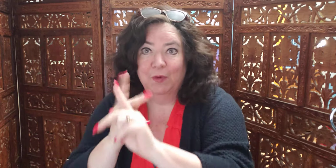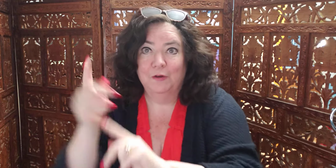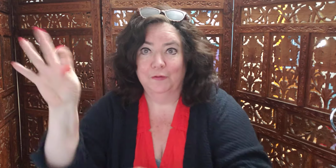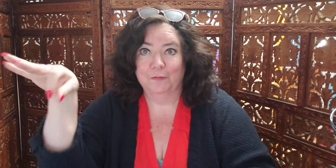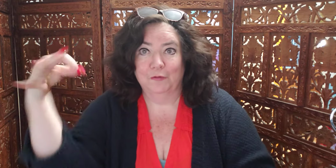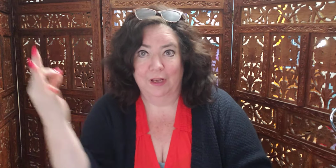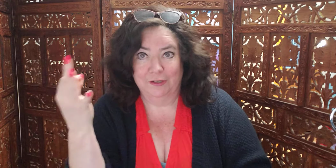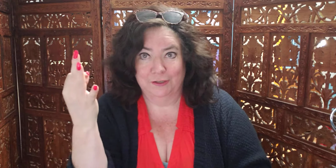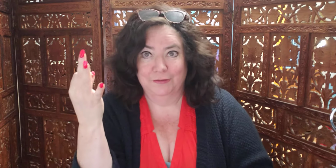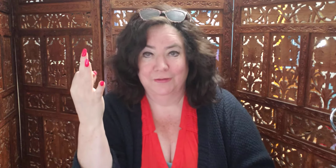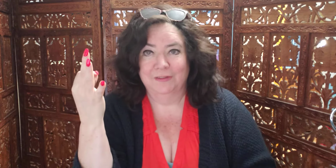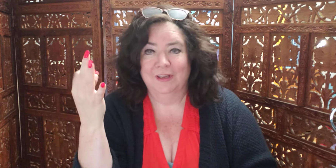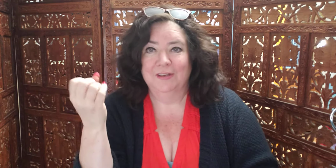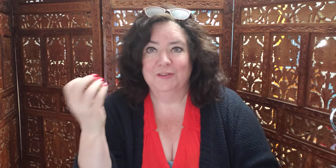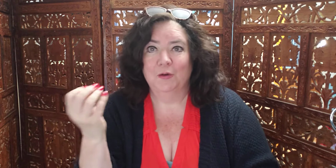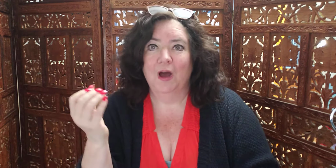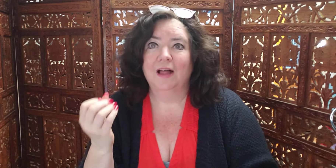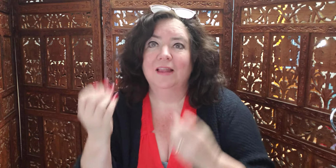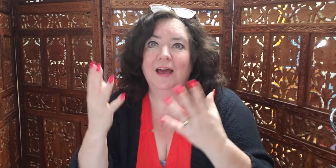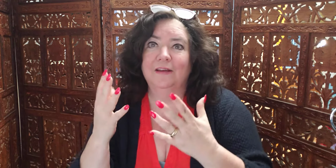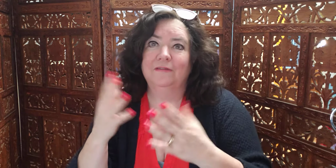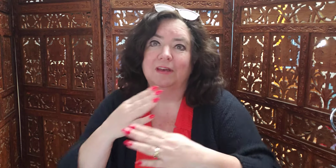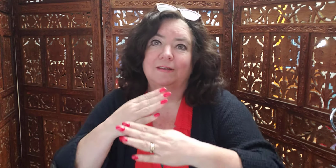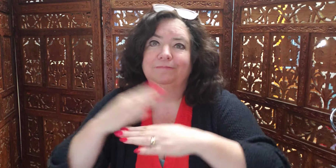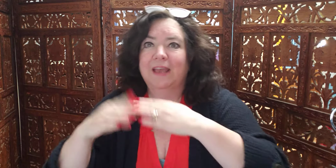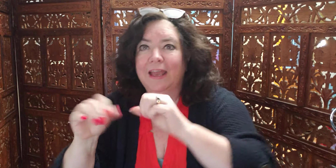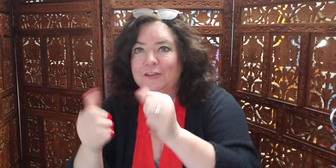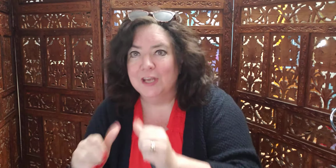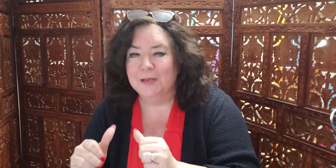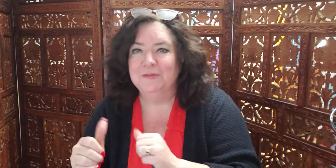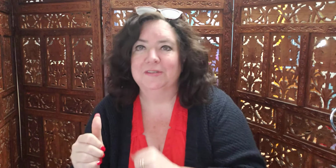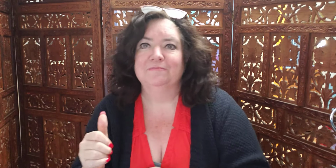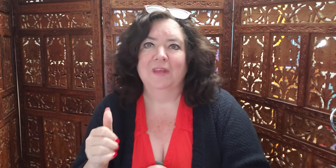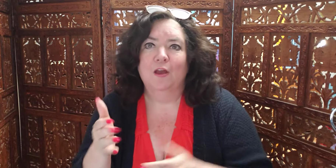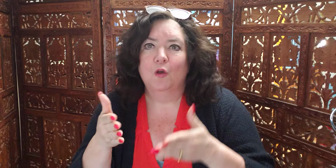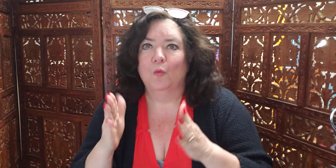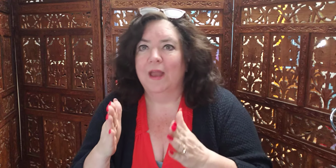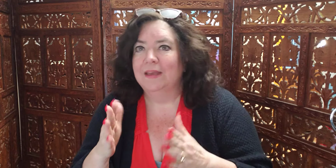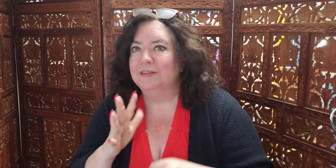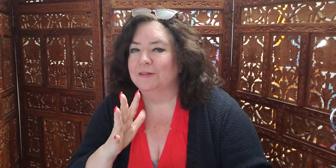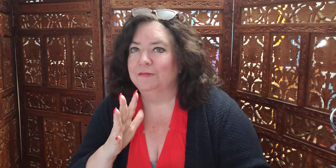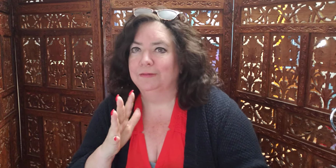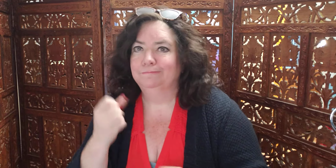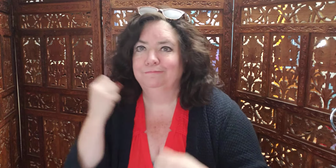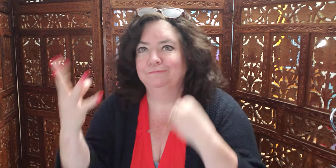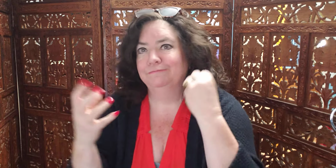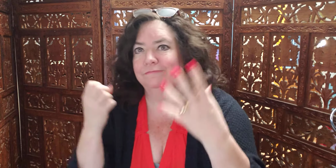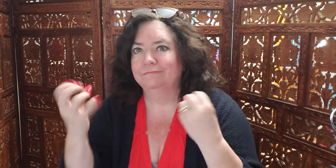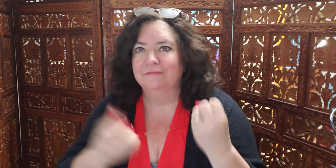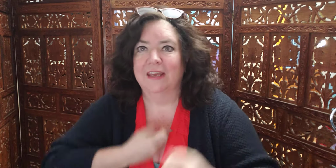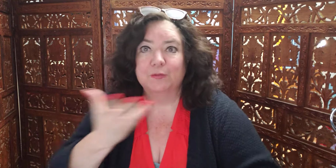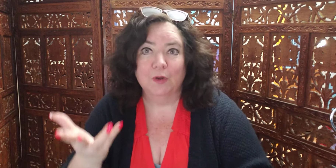borrowed from French. So a lot of the hand shapes, ways of